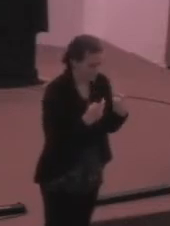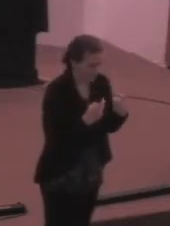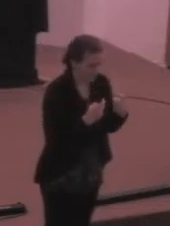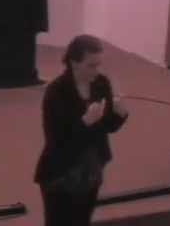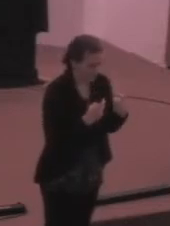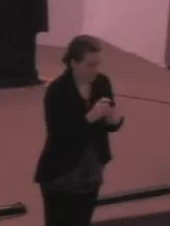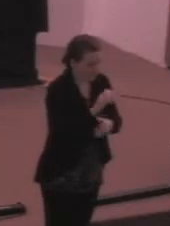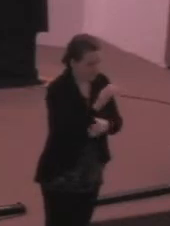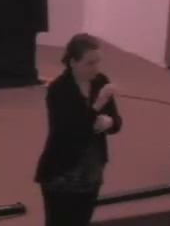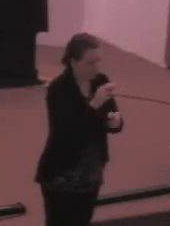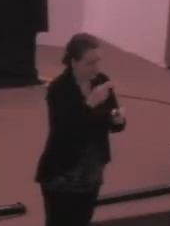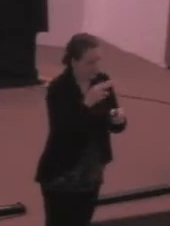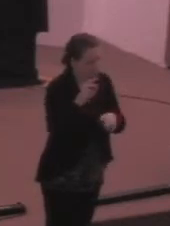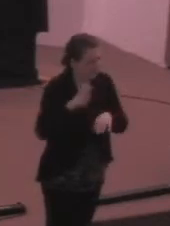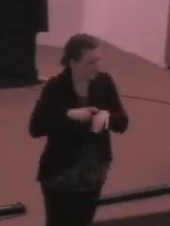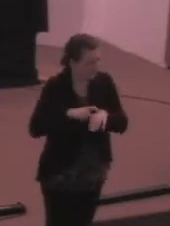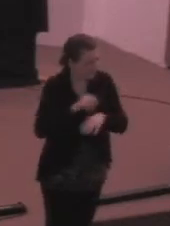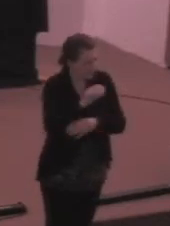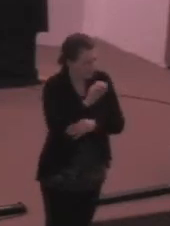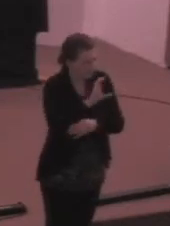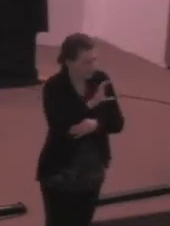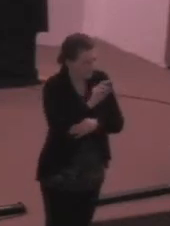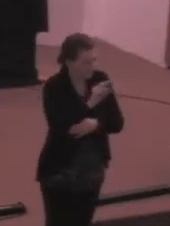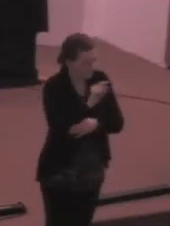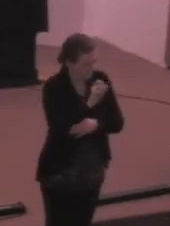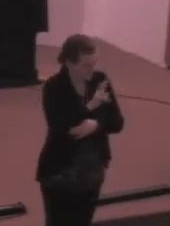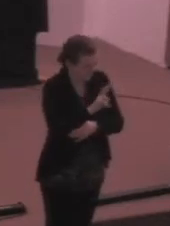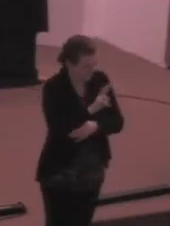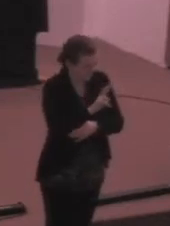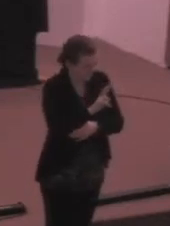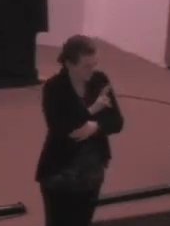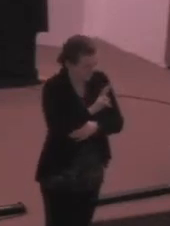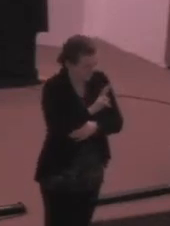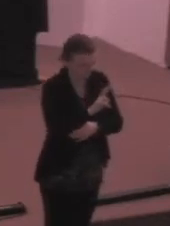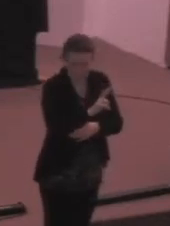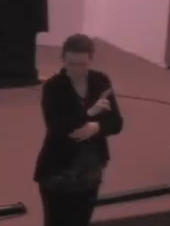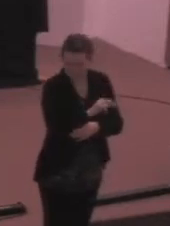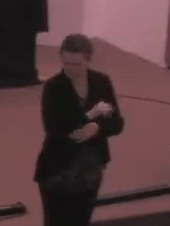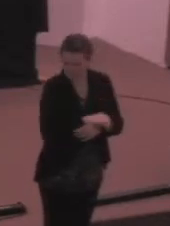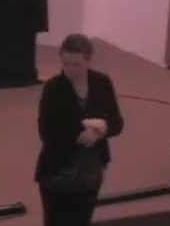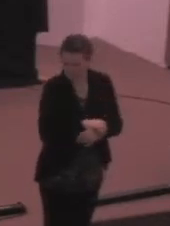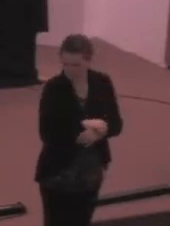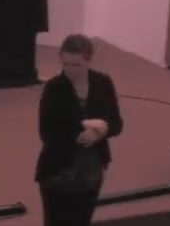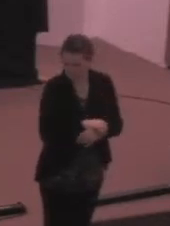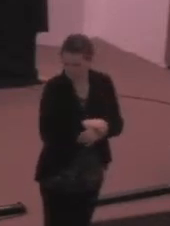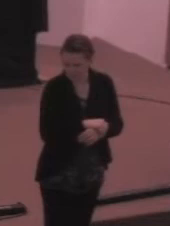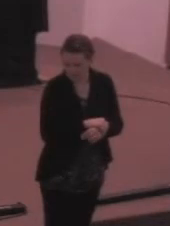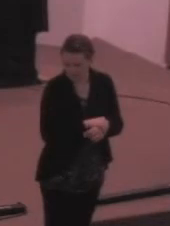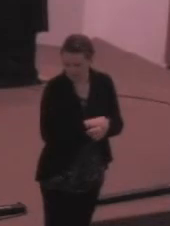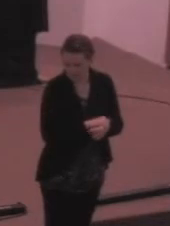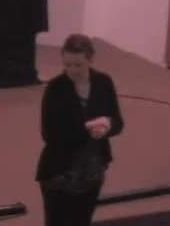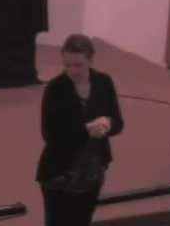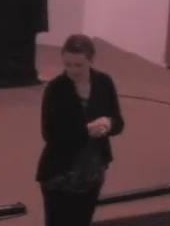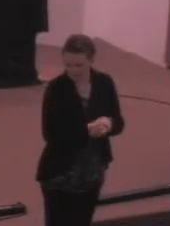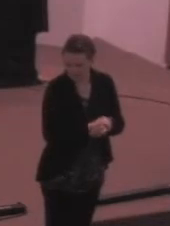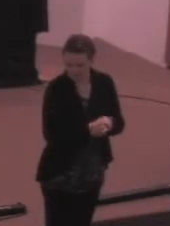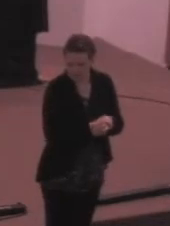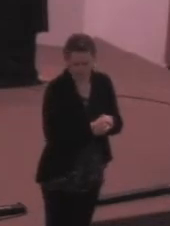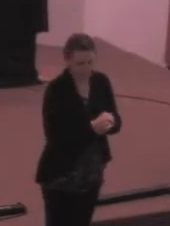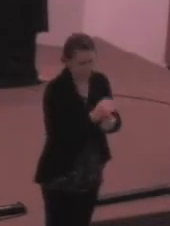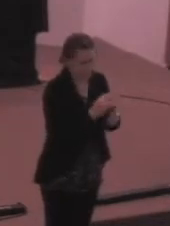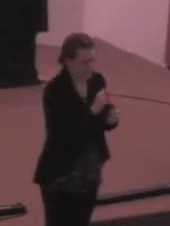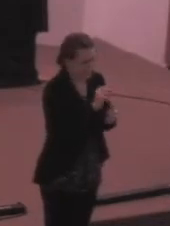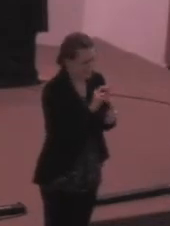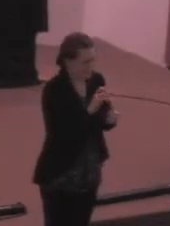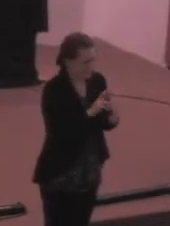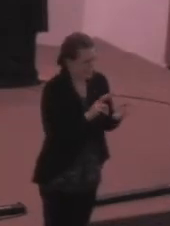Augustus issued a decree that census should be taken of the entire Roman world. Everyone went to